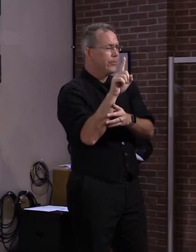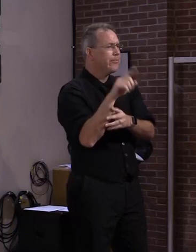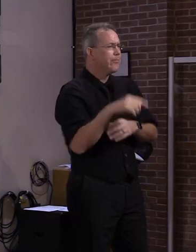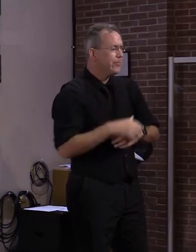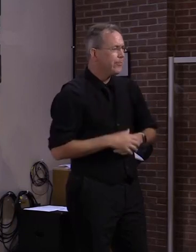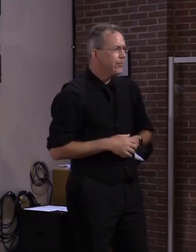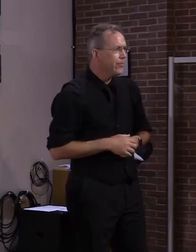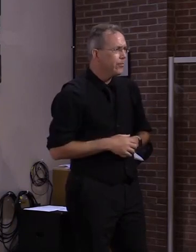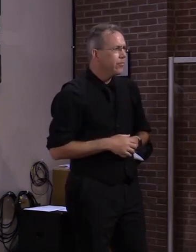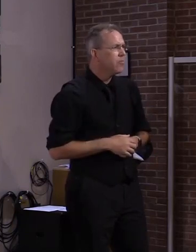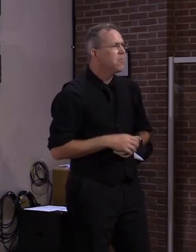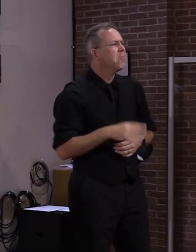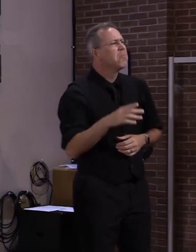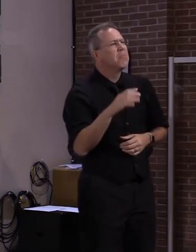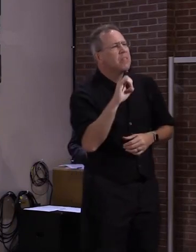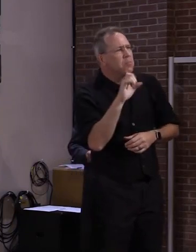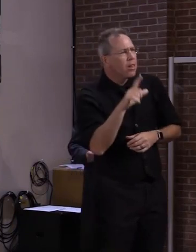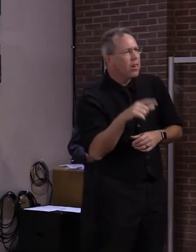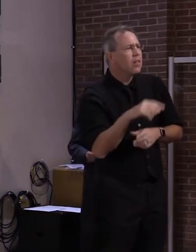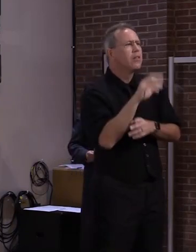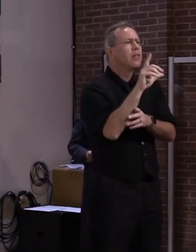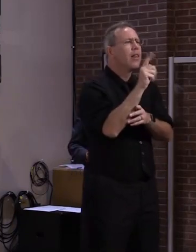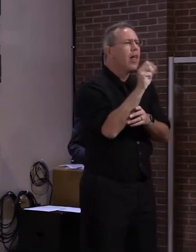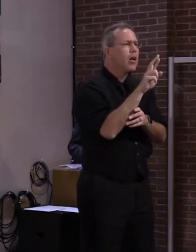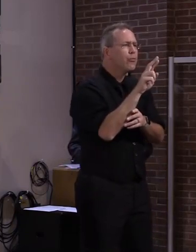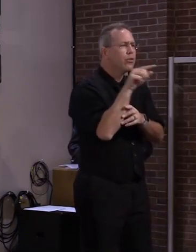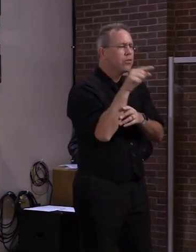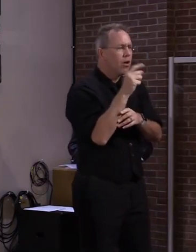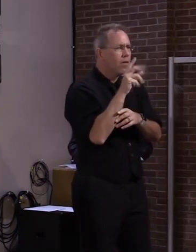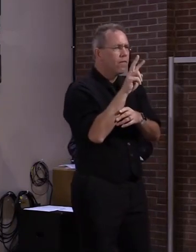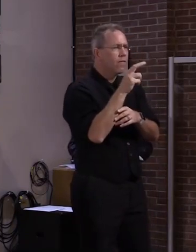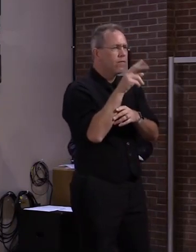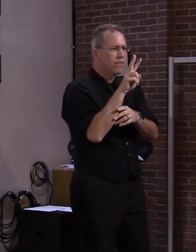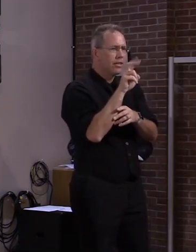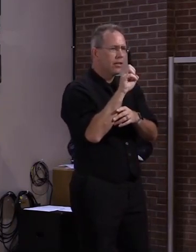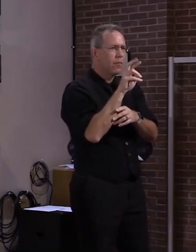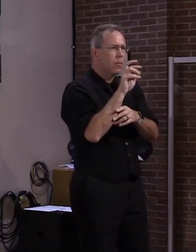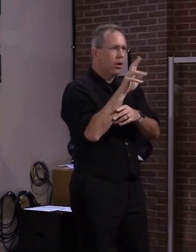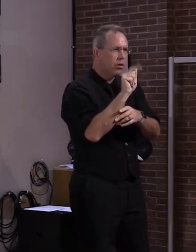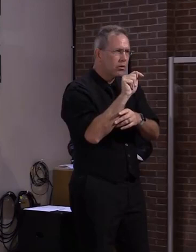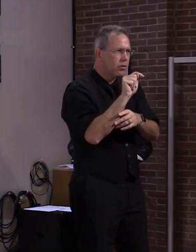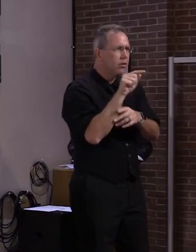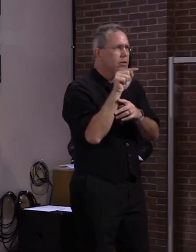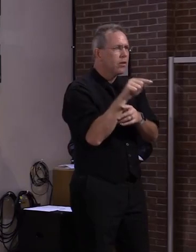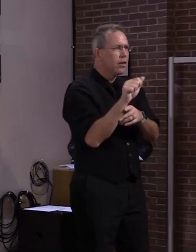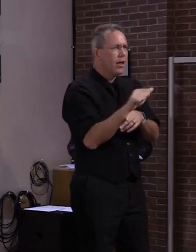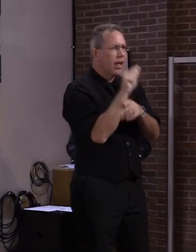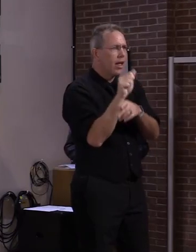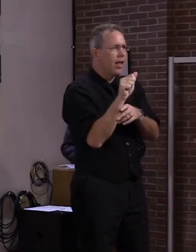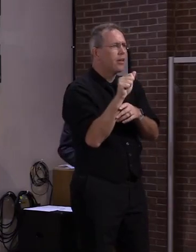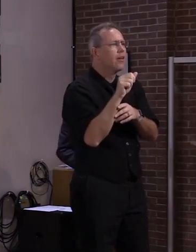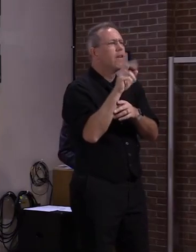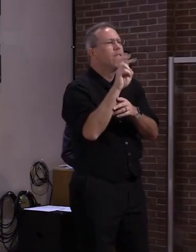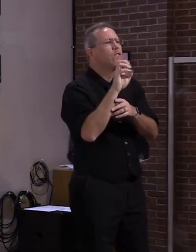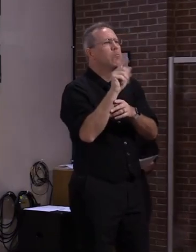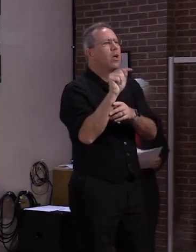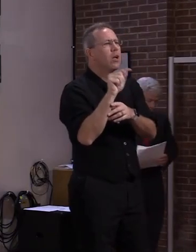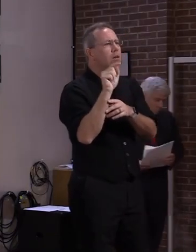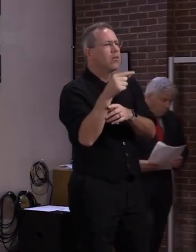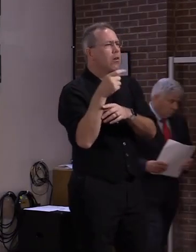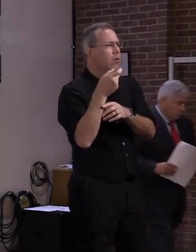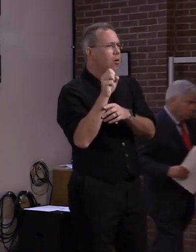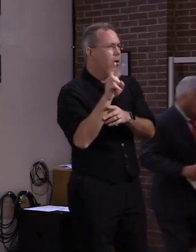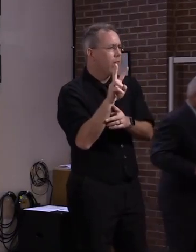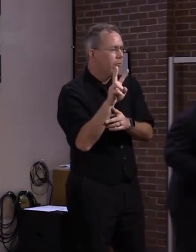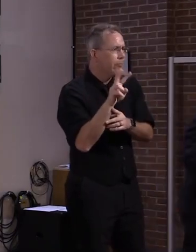or by email at labor.vtjobs vermont.gov at this time i'll turn it over to commissioner p-check for the